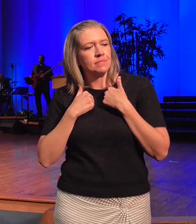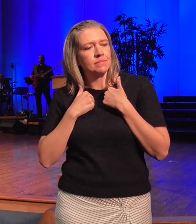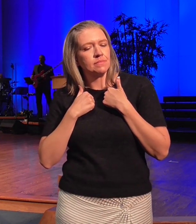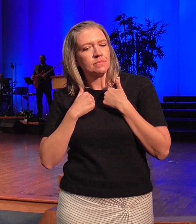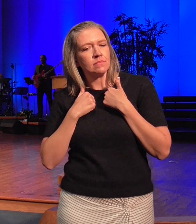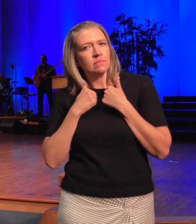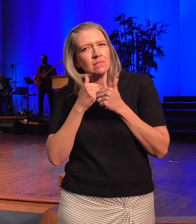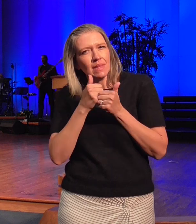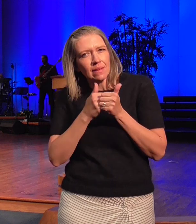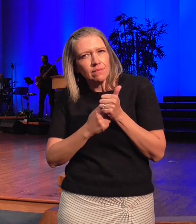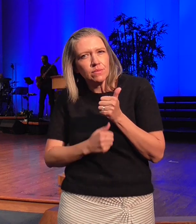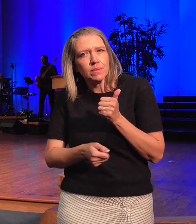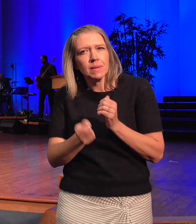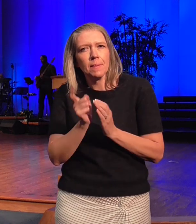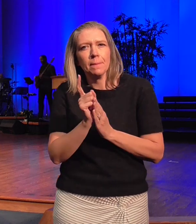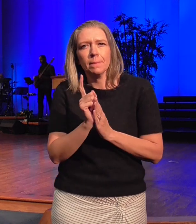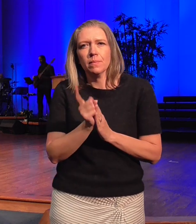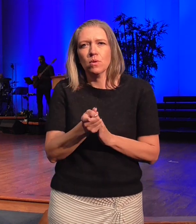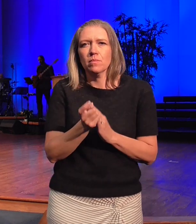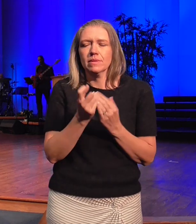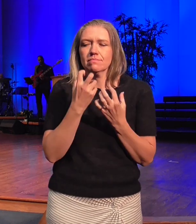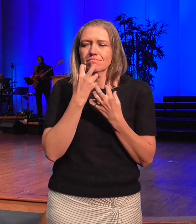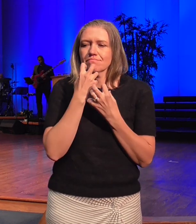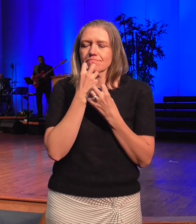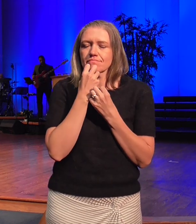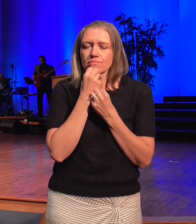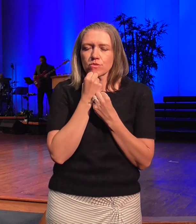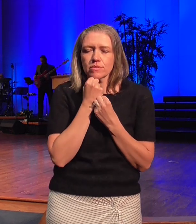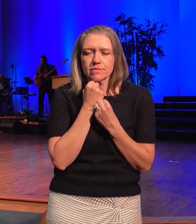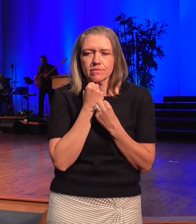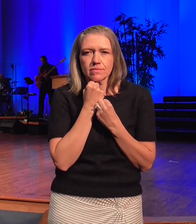Every moment precious